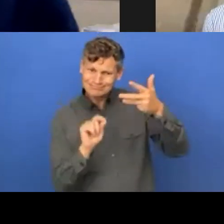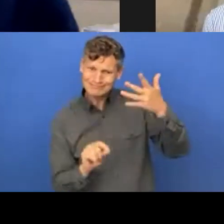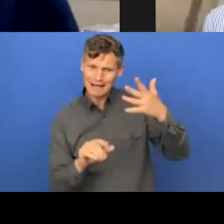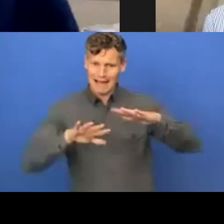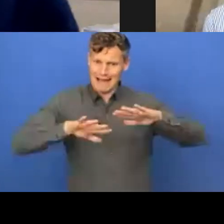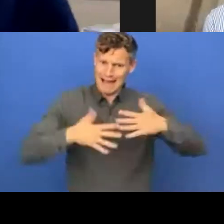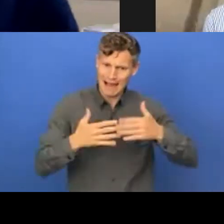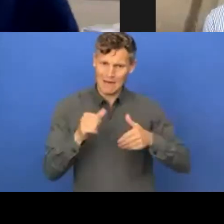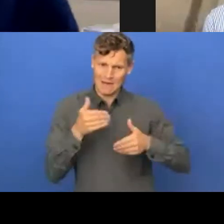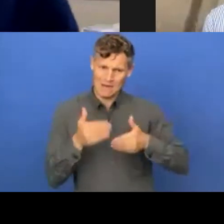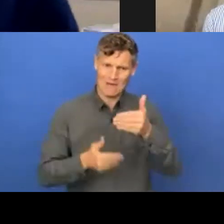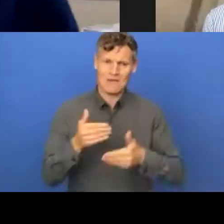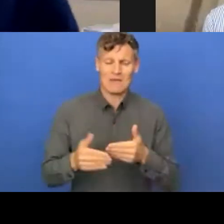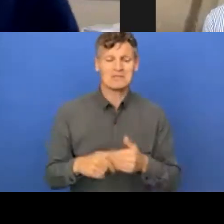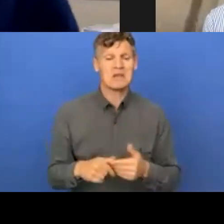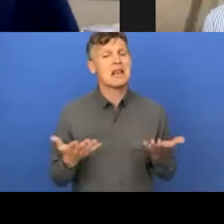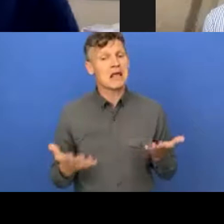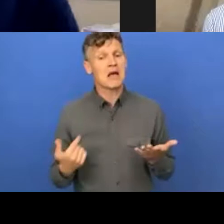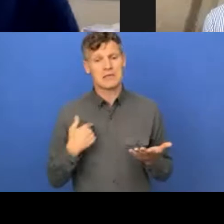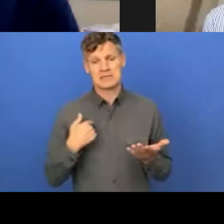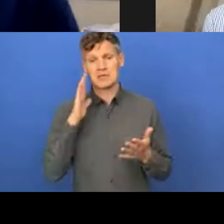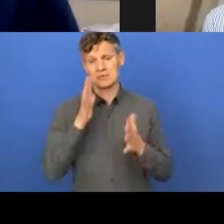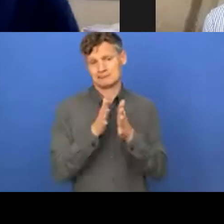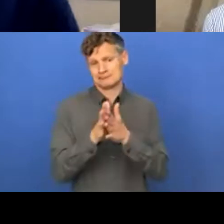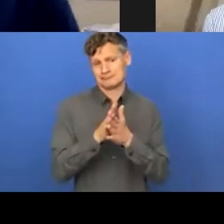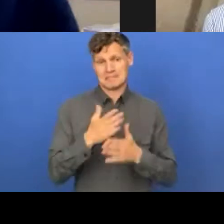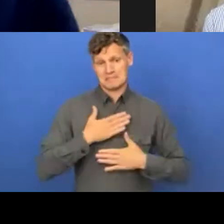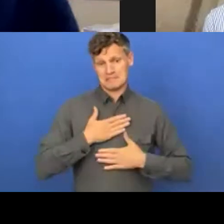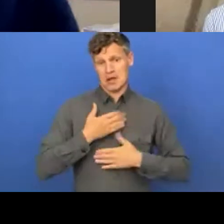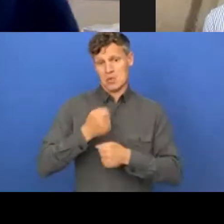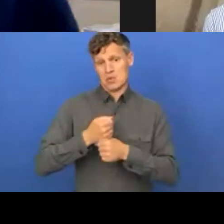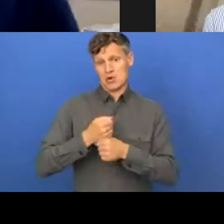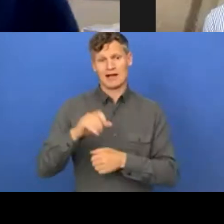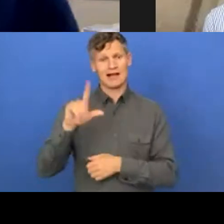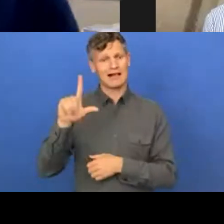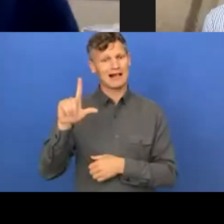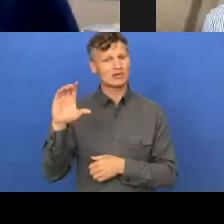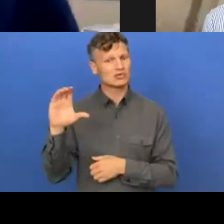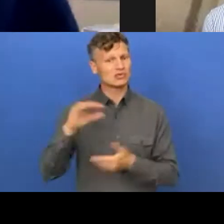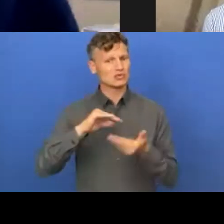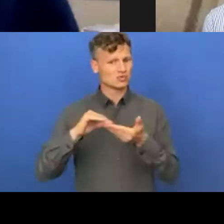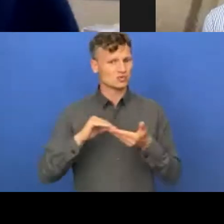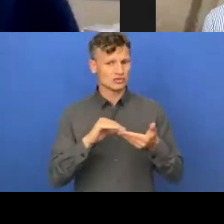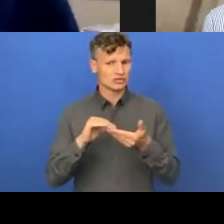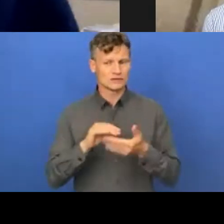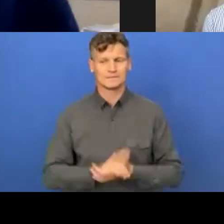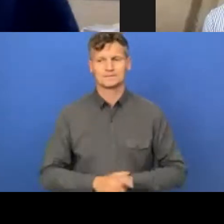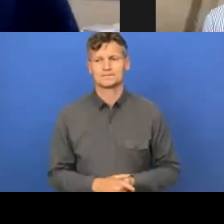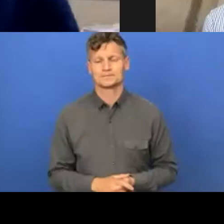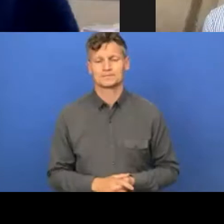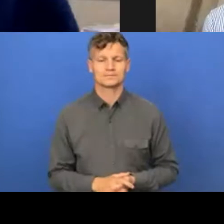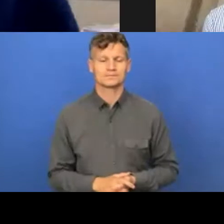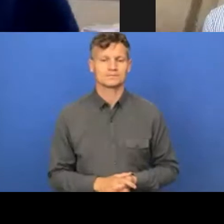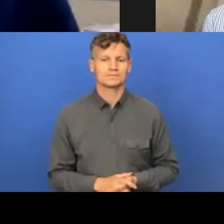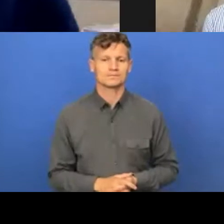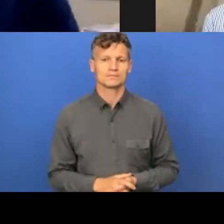recent example from my work at Leonard Cheshire. So we always take the